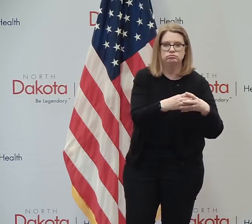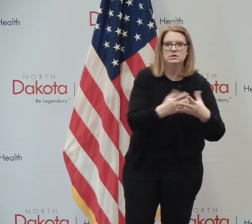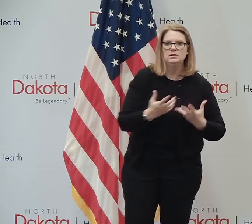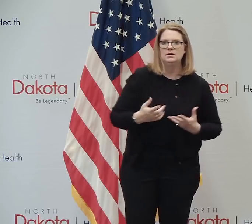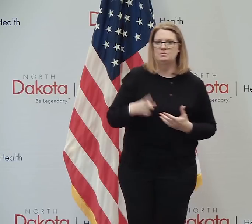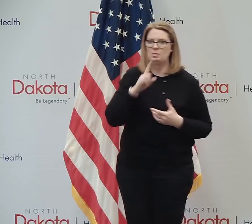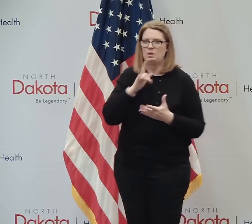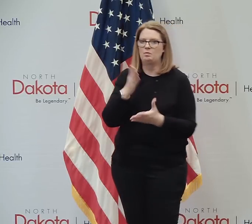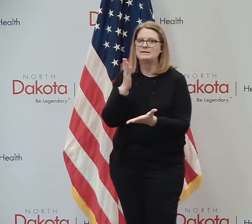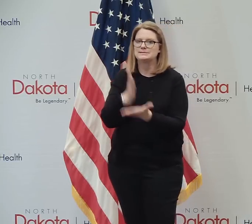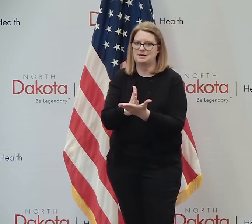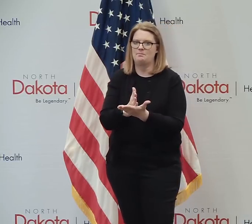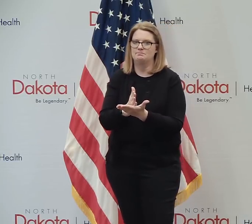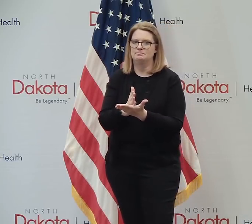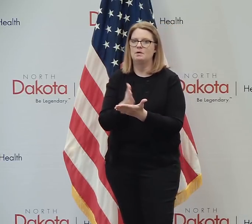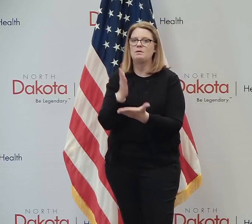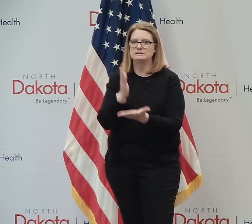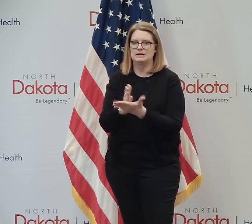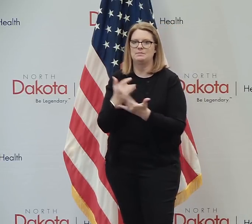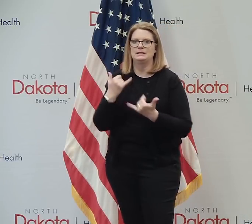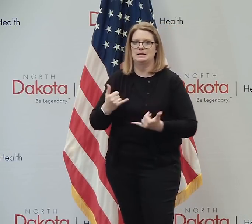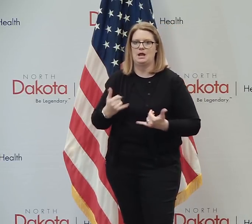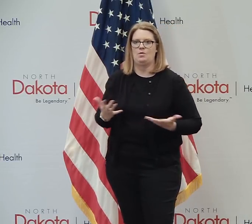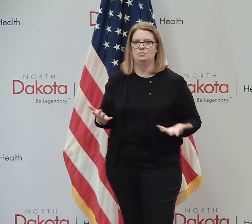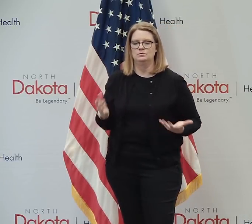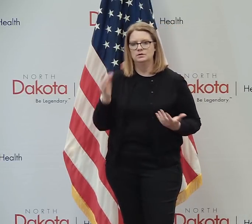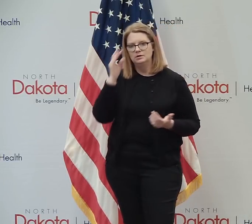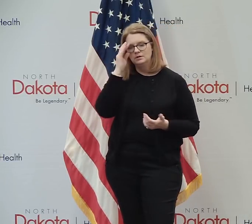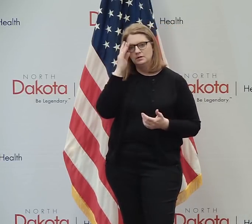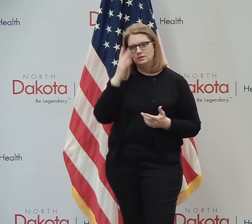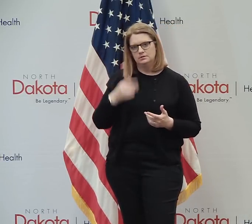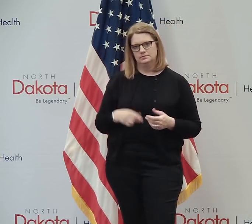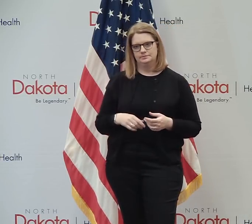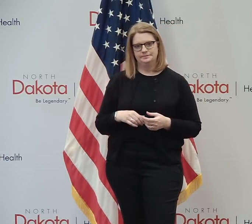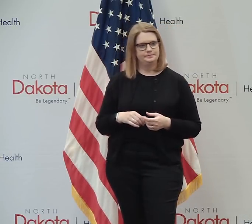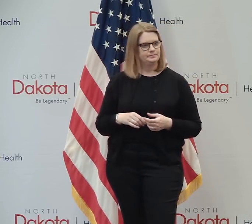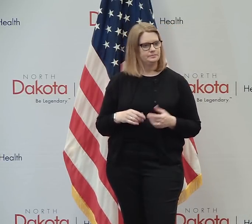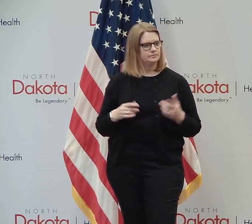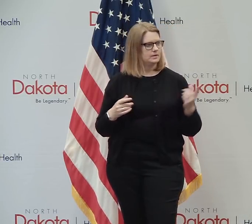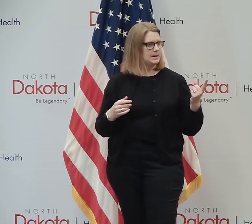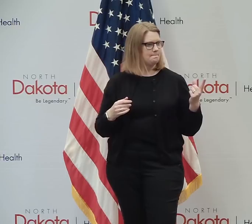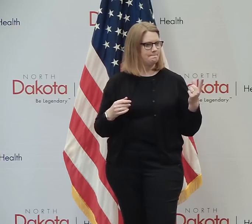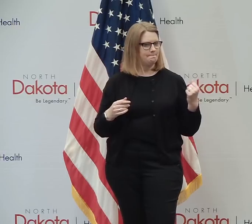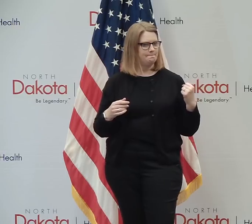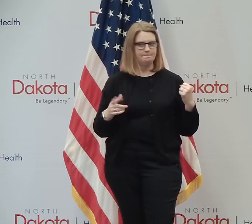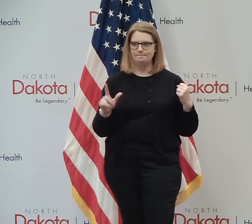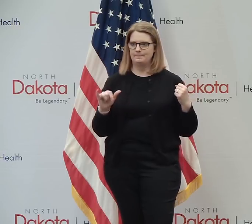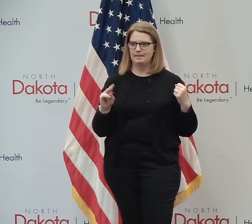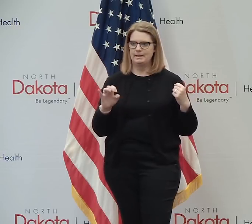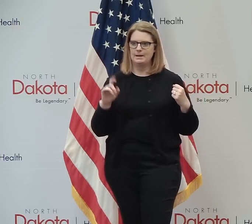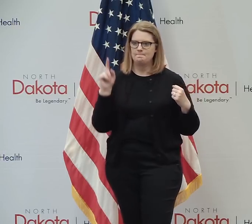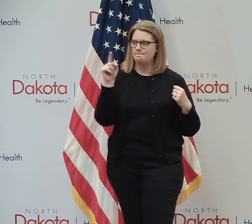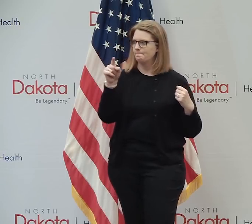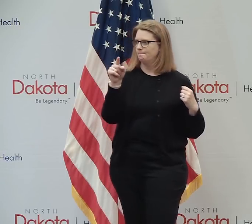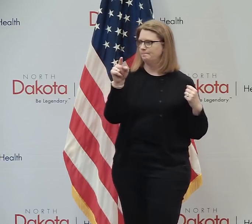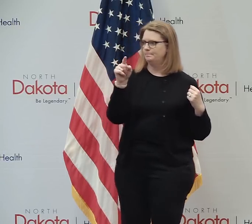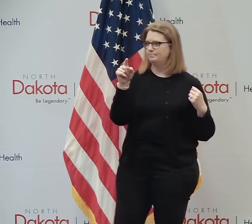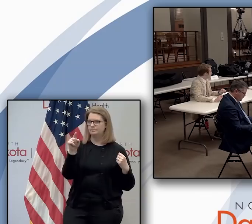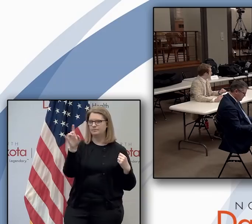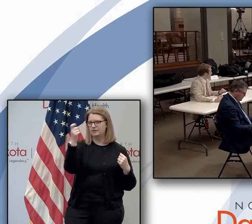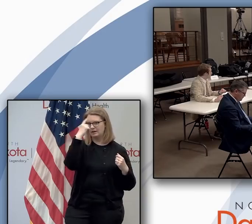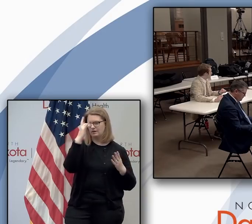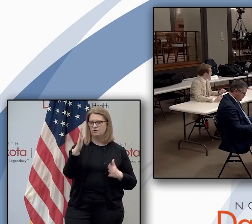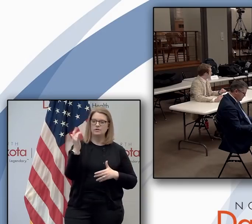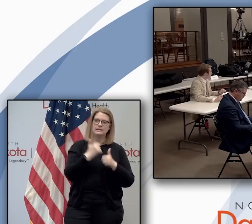it's small, and we've still only got a one-front battle to fight. Okay, Lane. Governor,